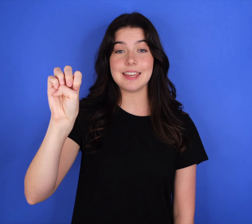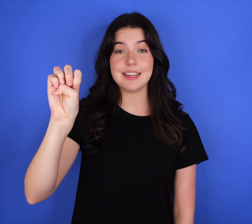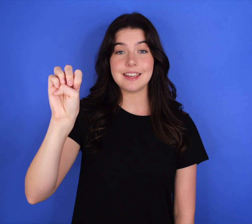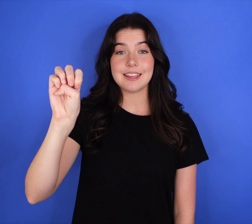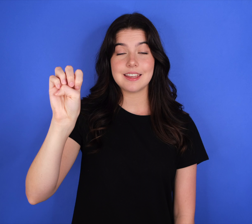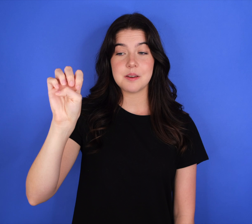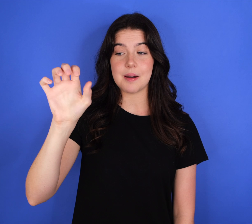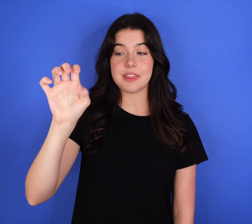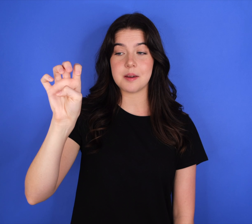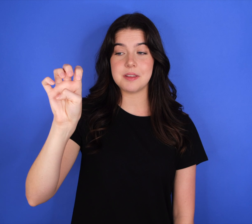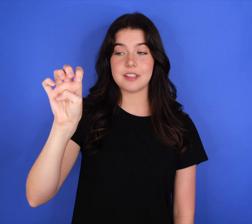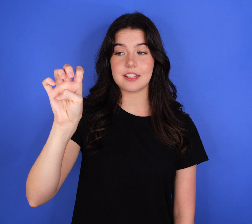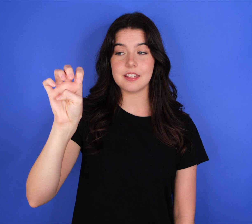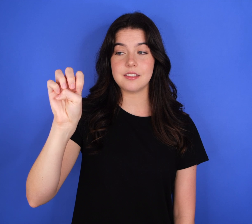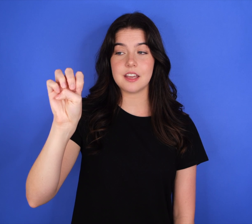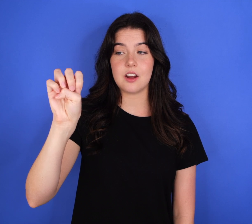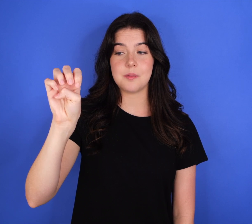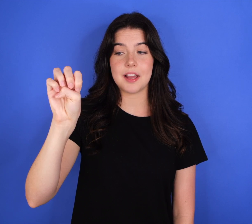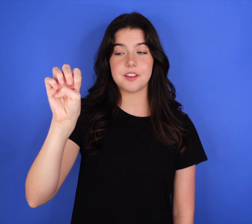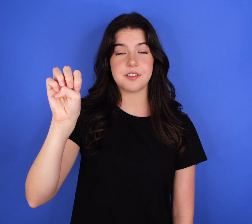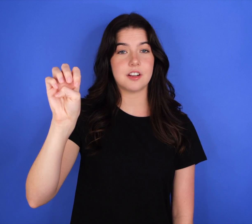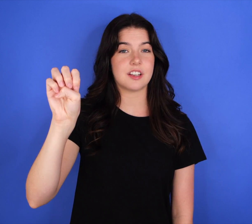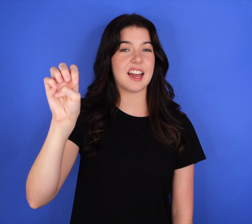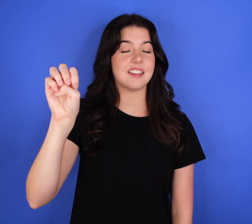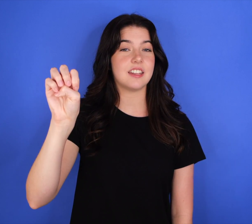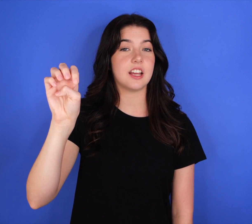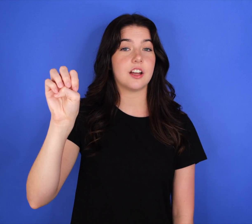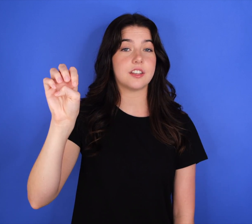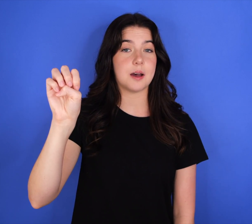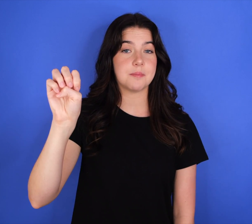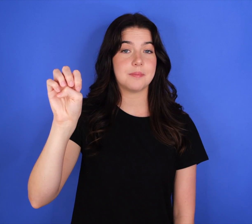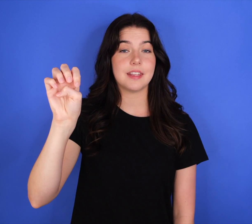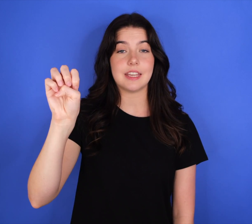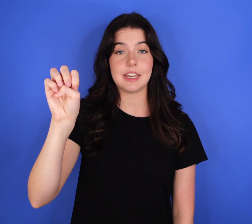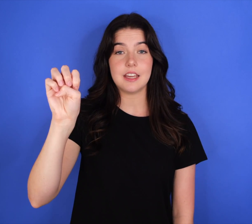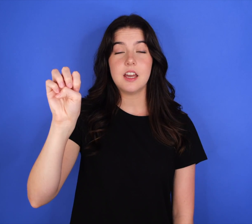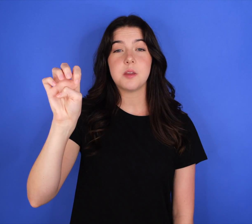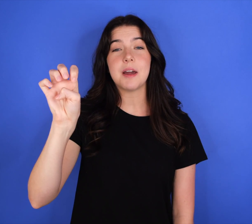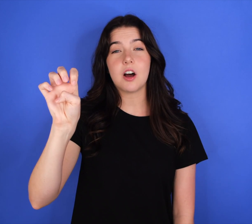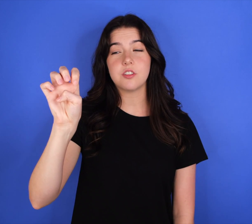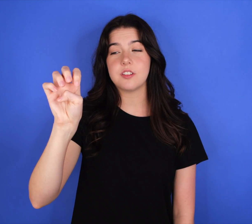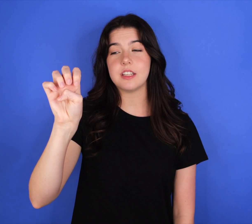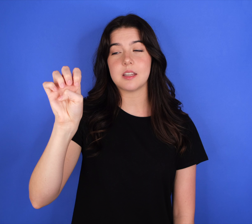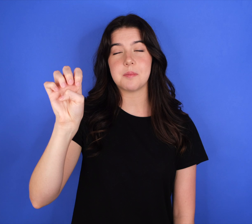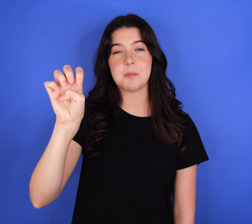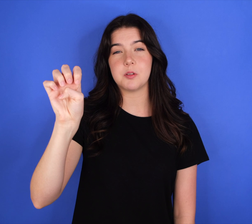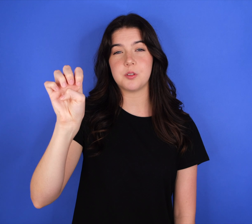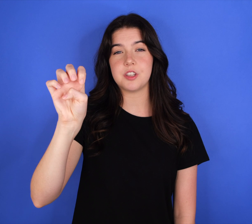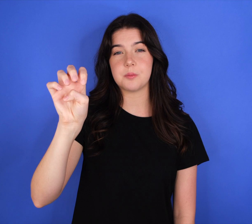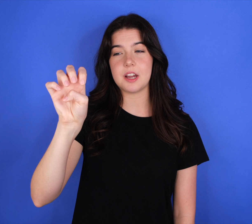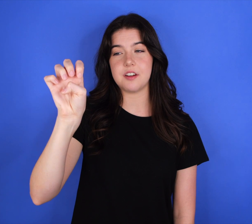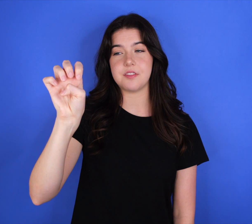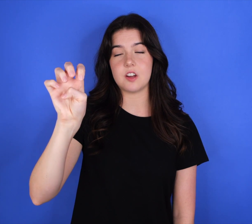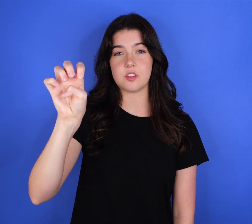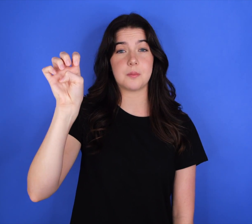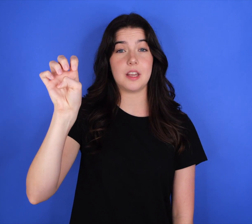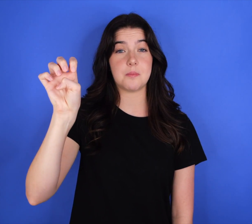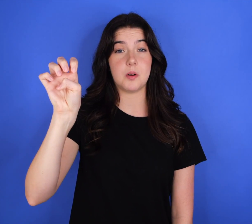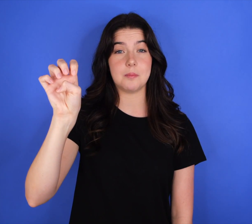E, my thumb is like this and all my other fingers are kind of sitting on top. E. You might also see some people do it to where their fingers are really pulled